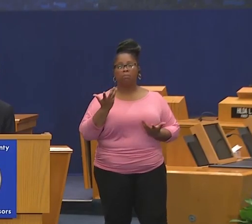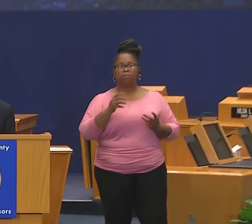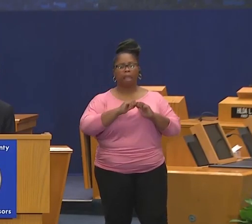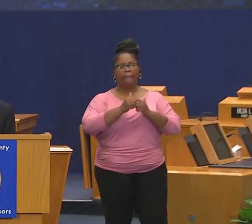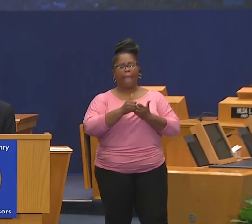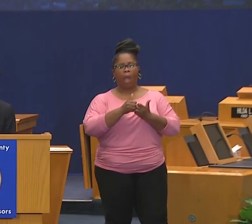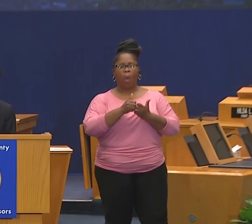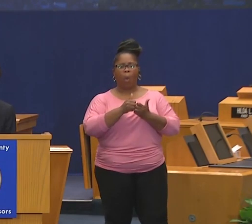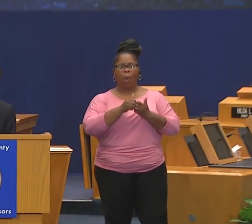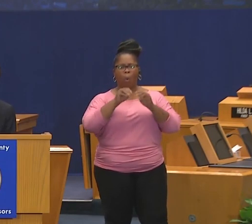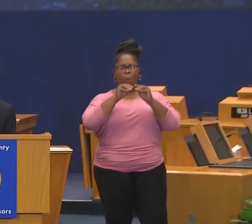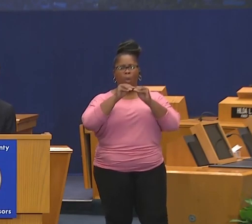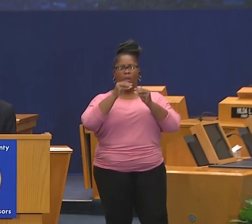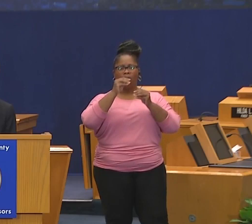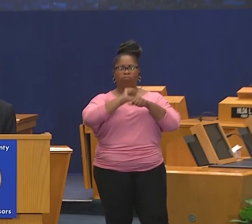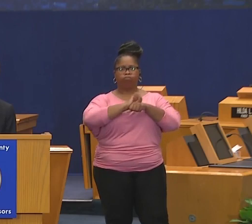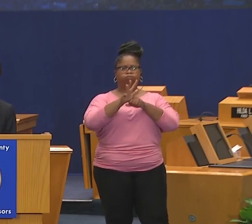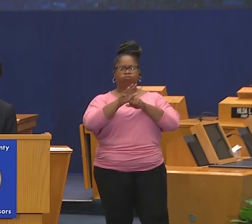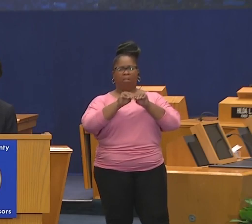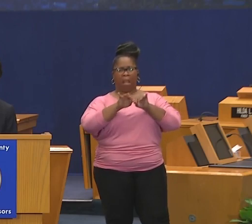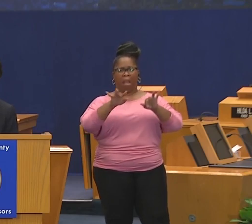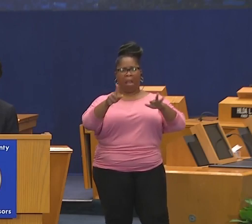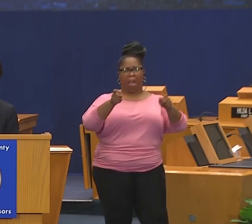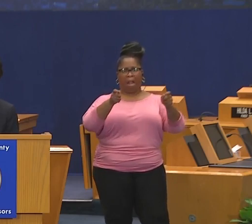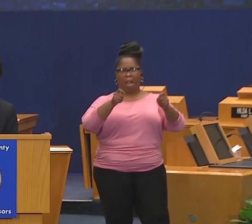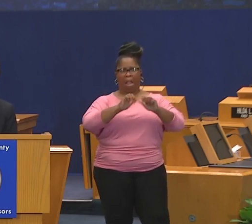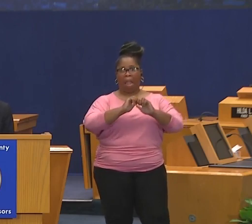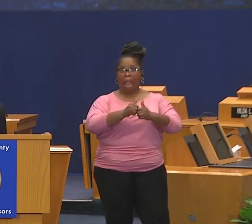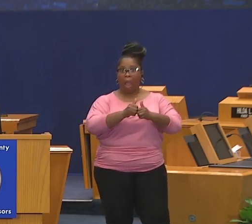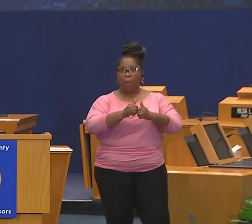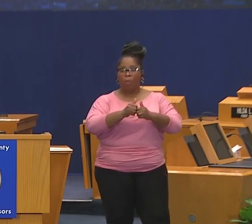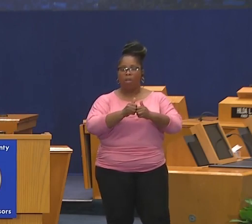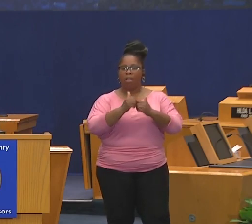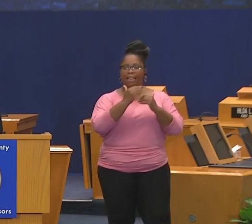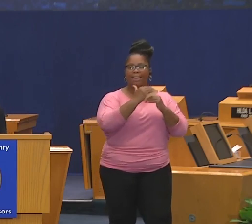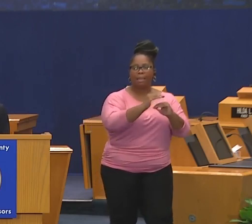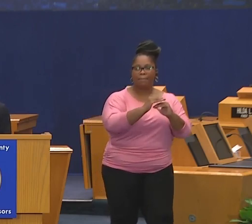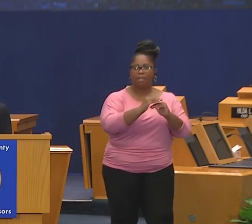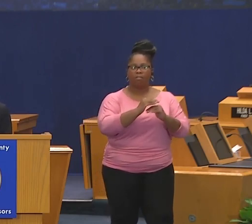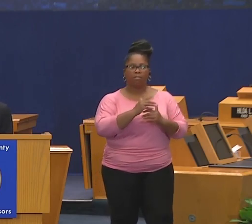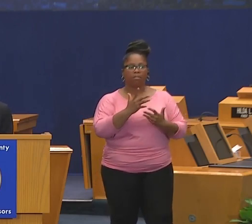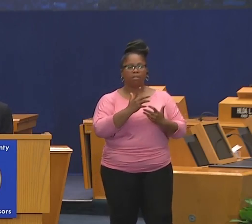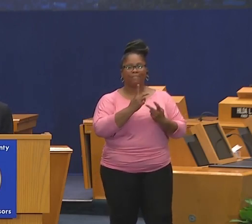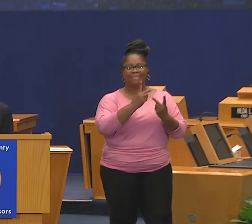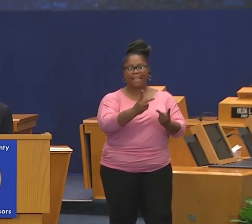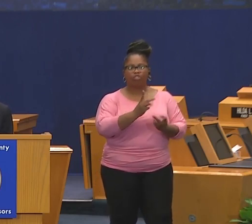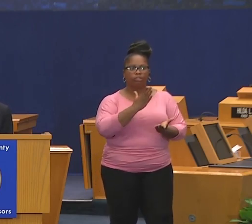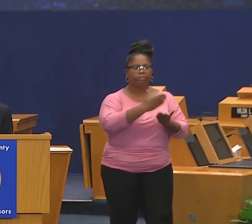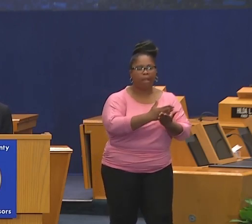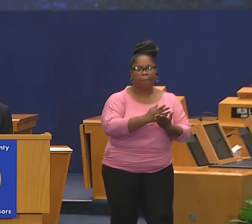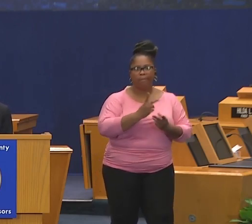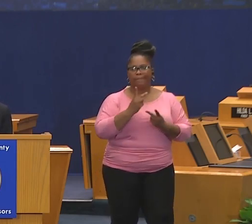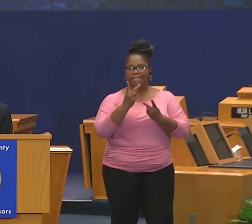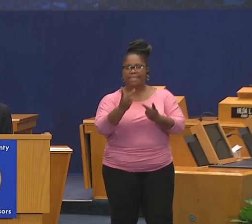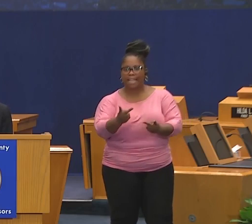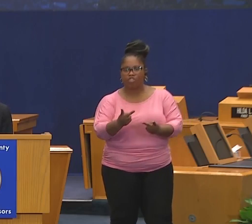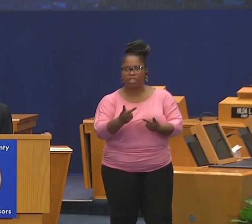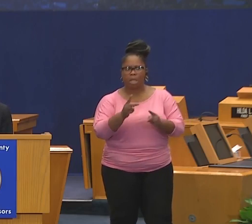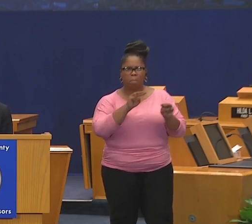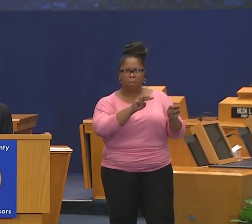stop the spread of coronavirus in the jails is to limit or stop the visitations and monitor the